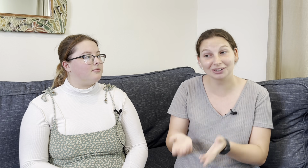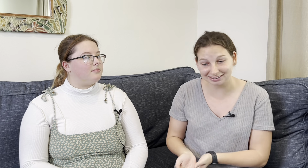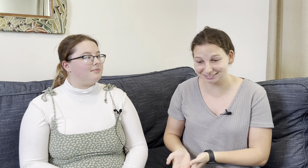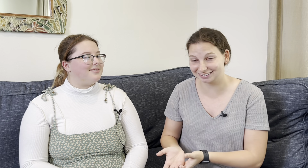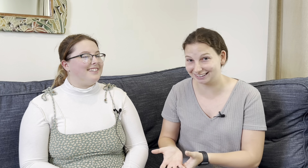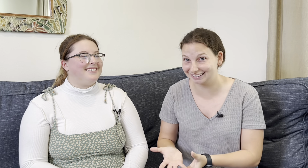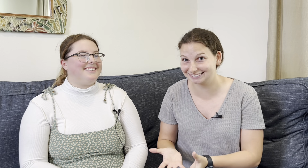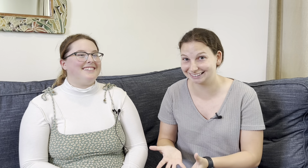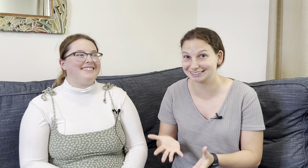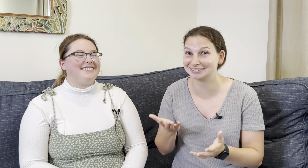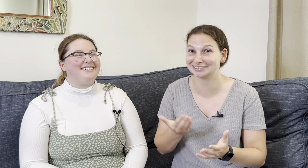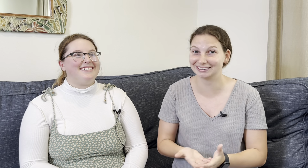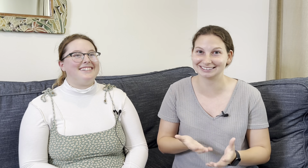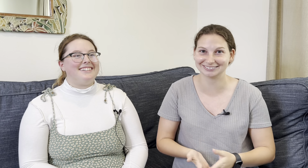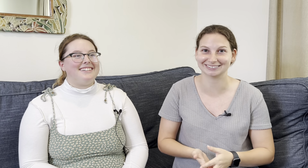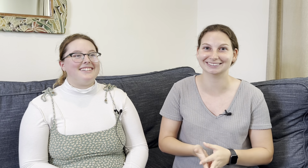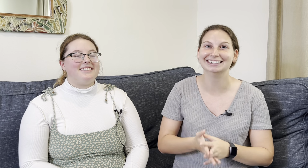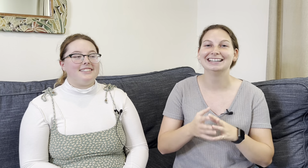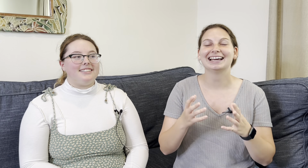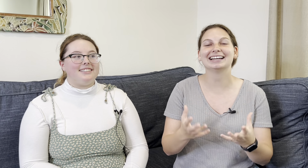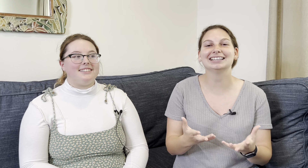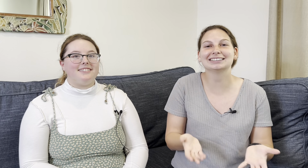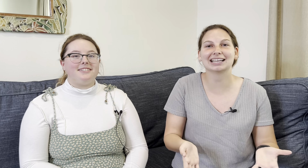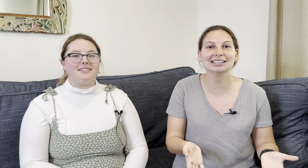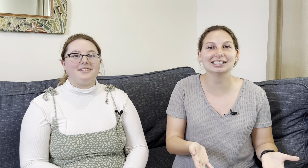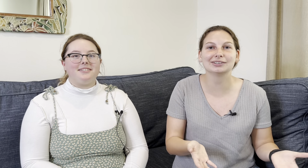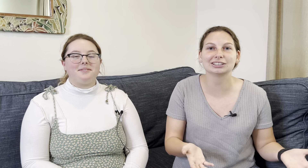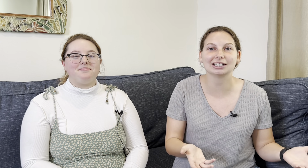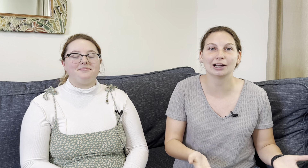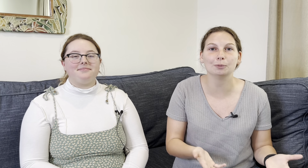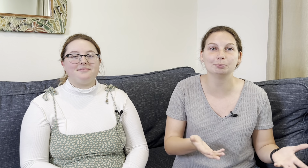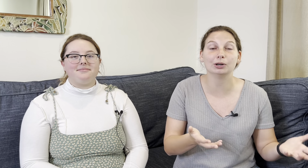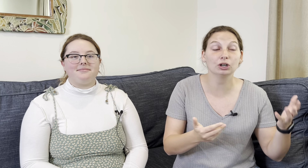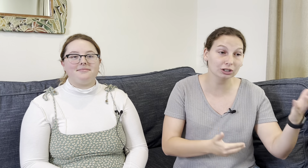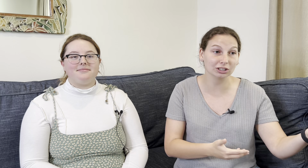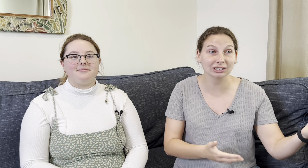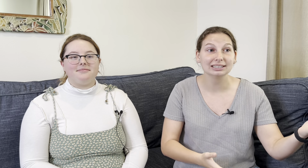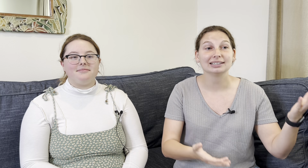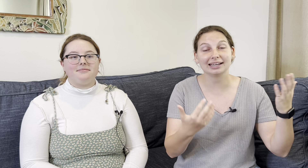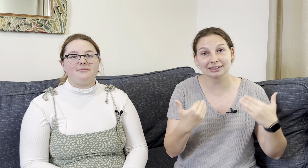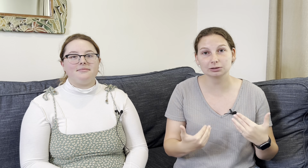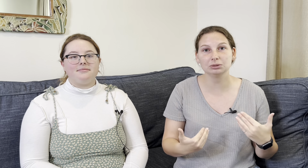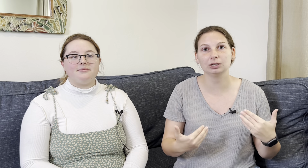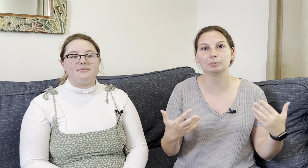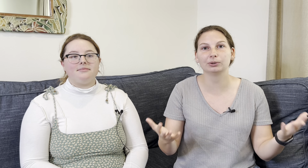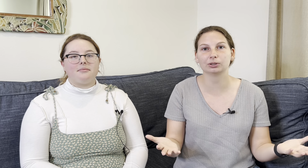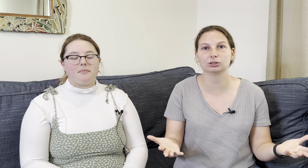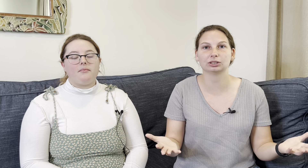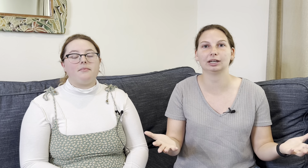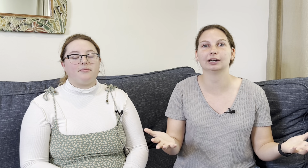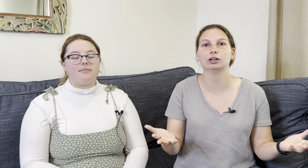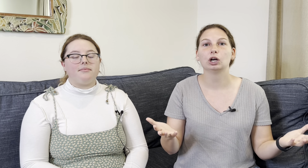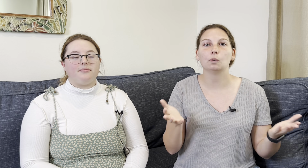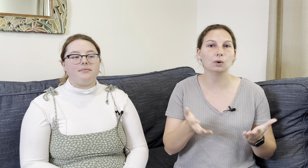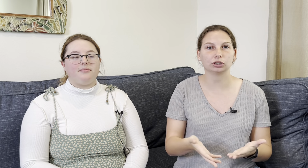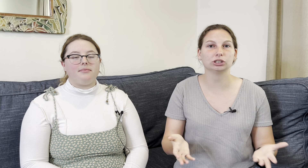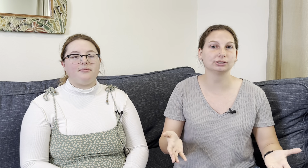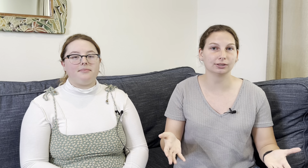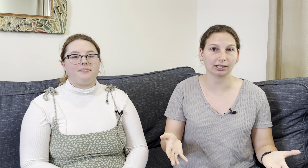a Southern accent can be very difficult. And I think sign language can help her and me both understand what she's looking